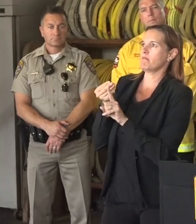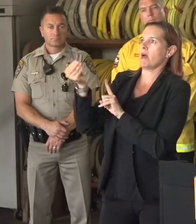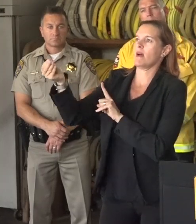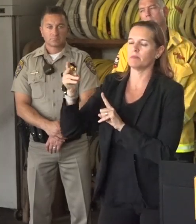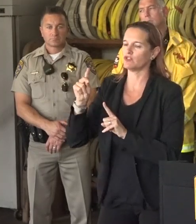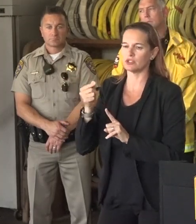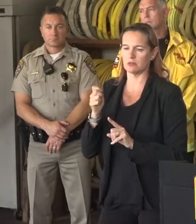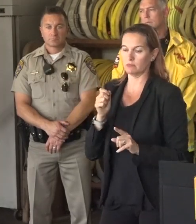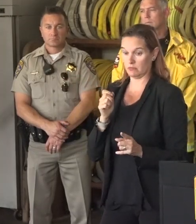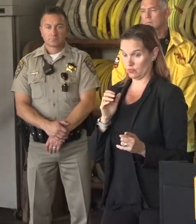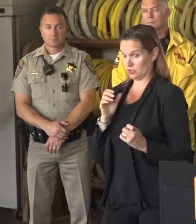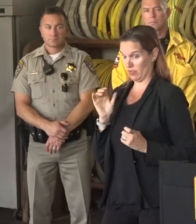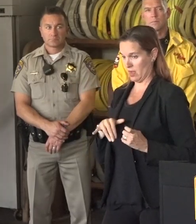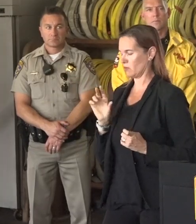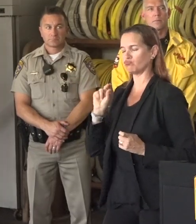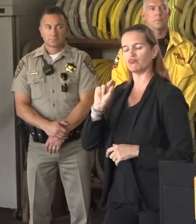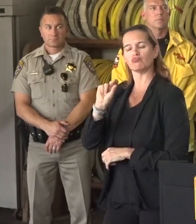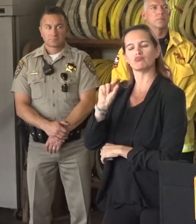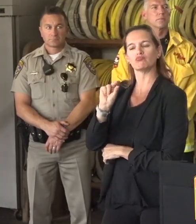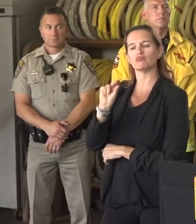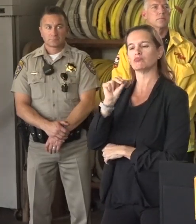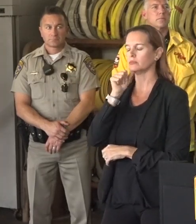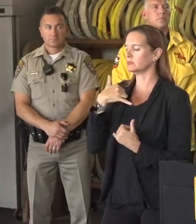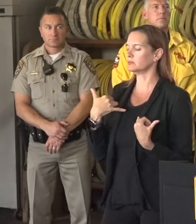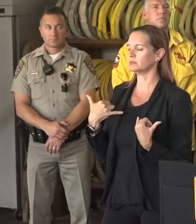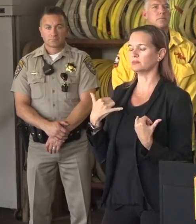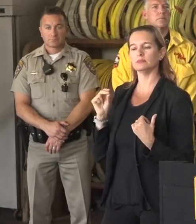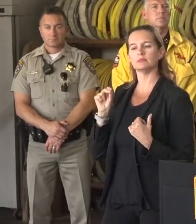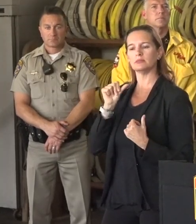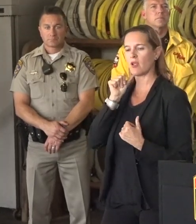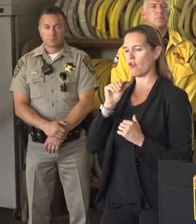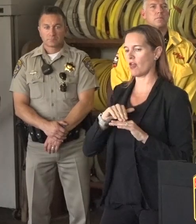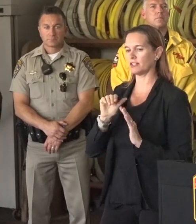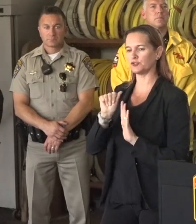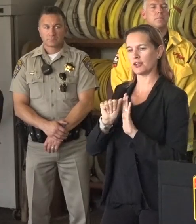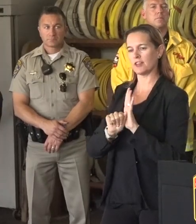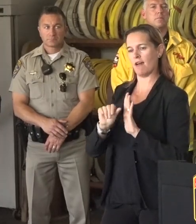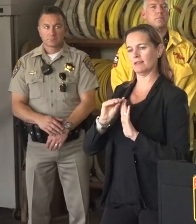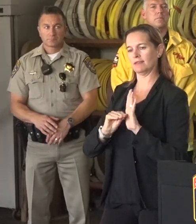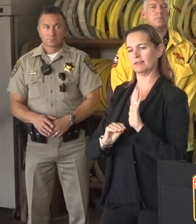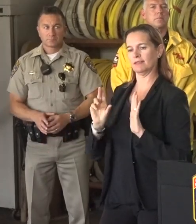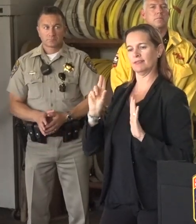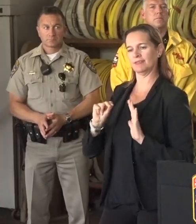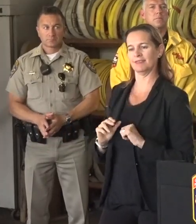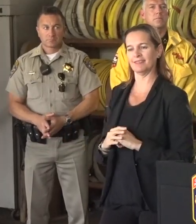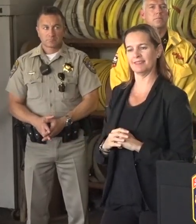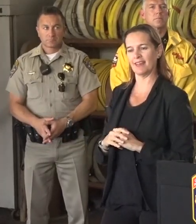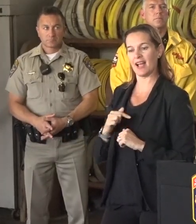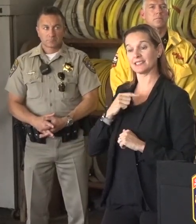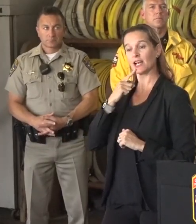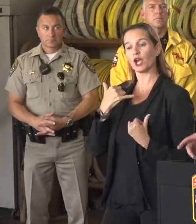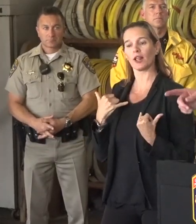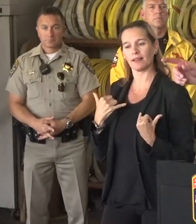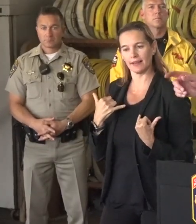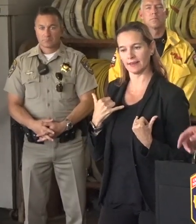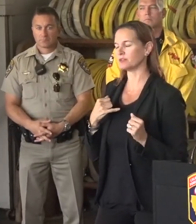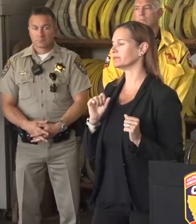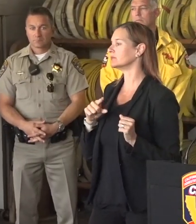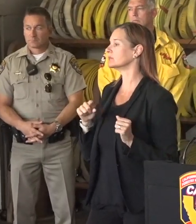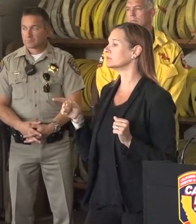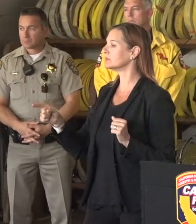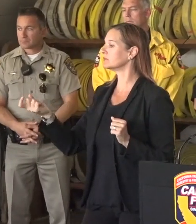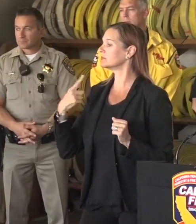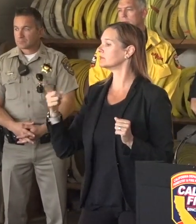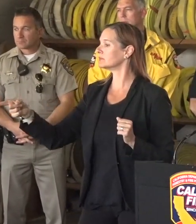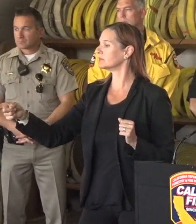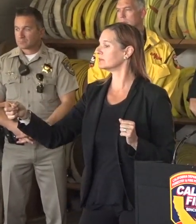that's the question, that is not currently on our agenda. Governor. That being said, I said currently on the agenda. Governor, As